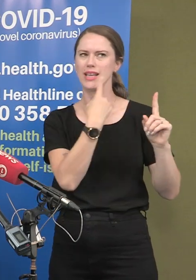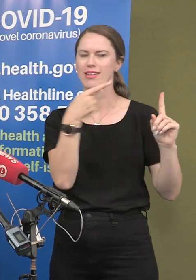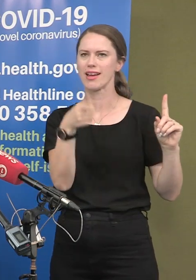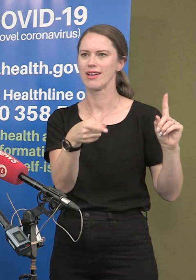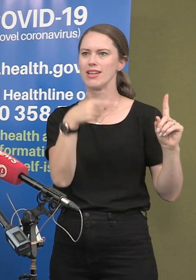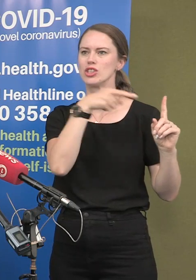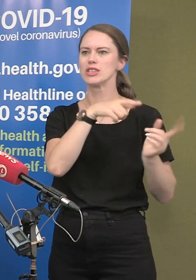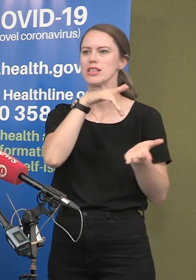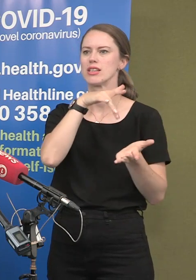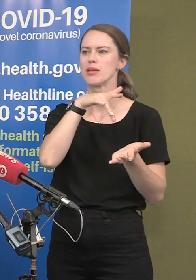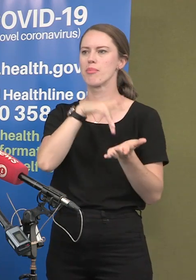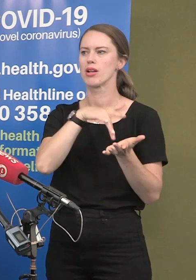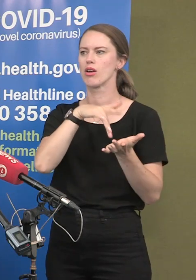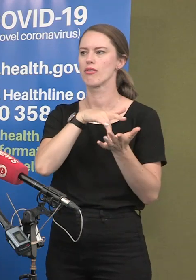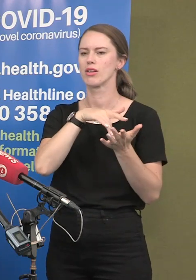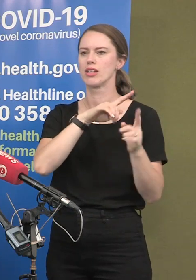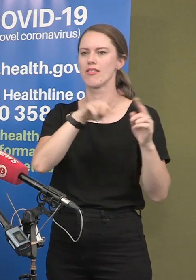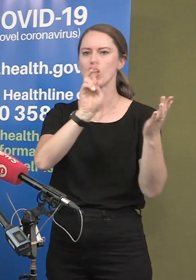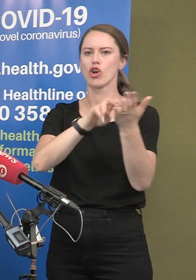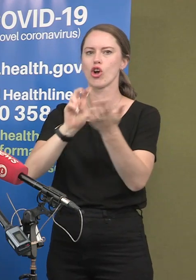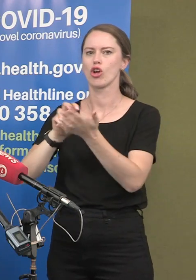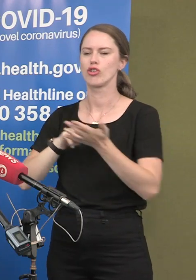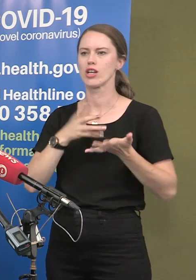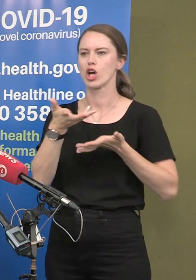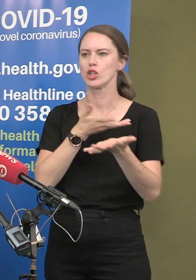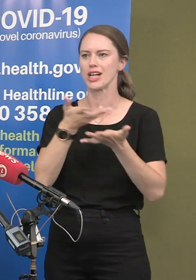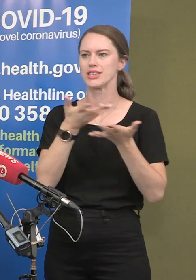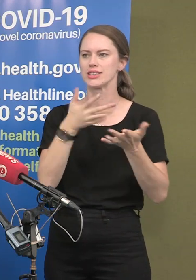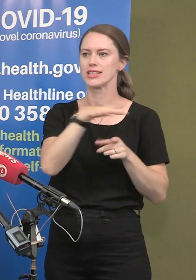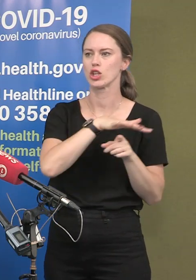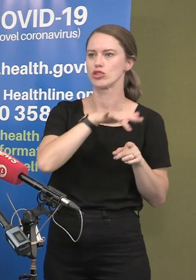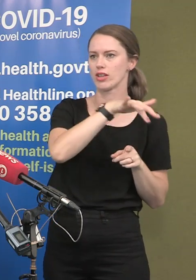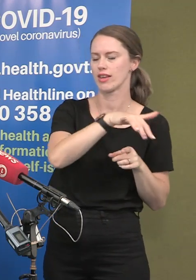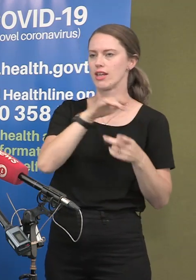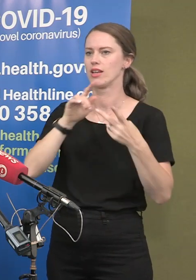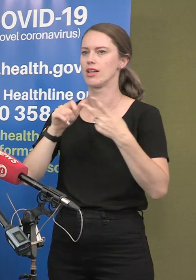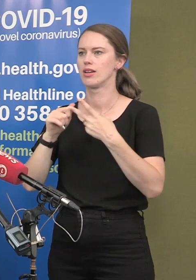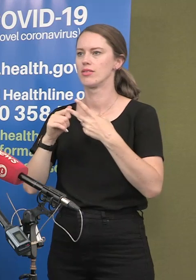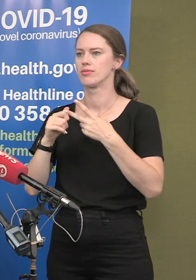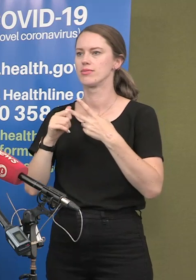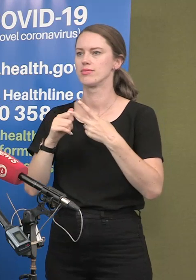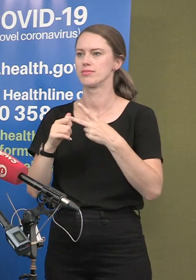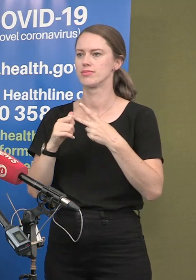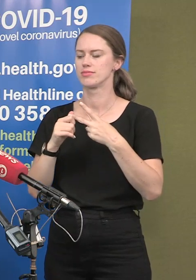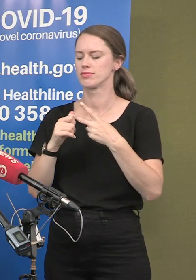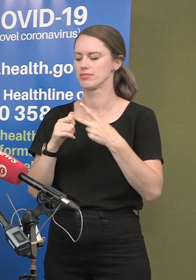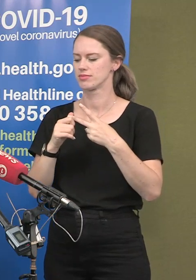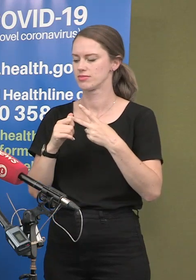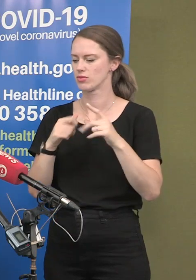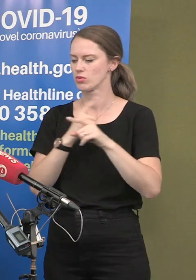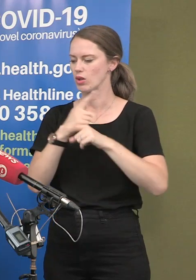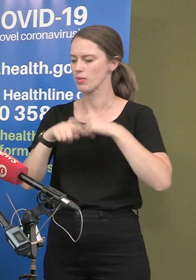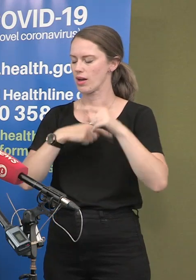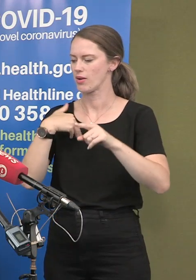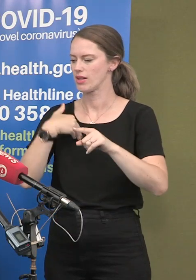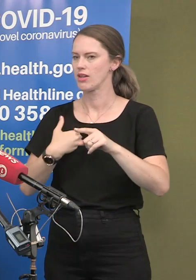she's in the middle of a number of contract negotiations, so that's the context there. The second thing is, right from the start, we've talked about the need